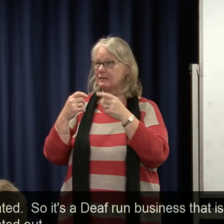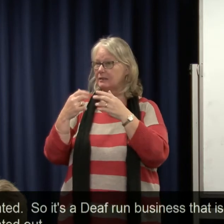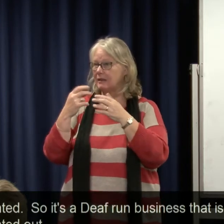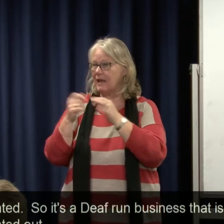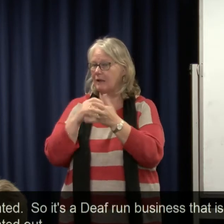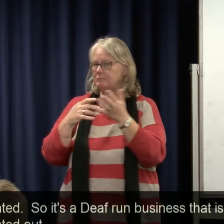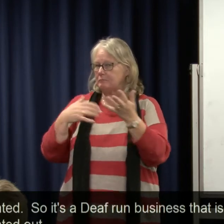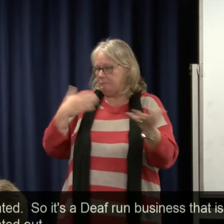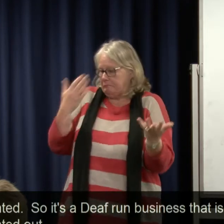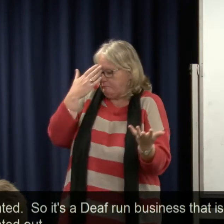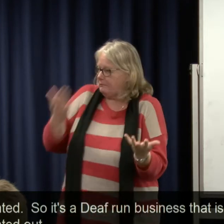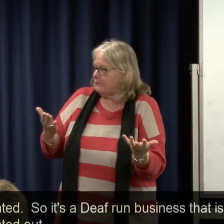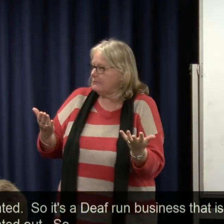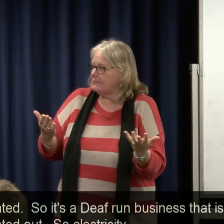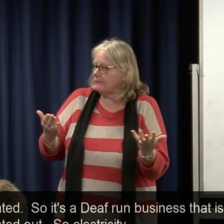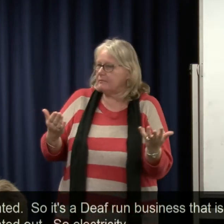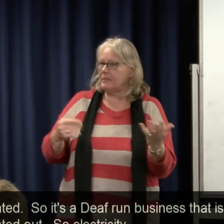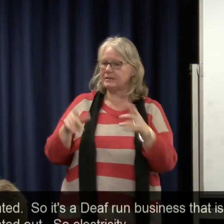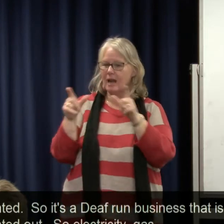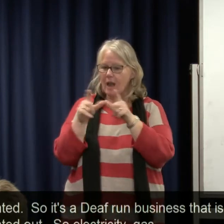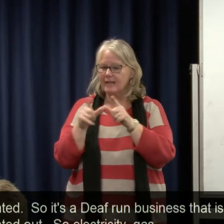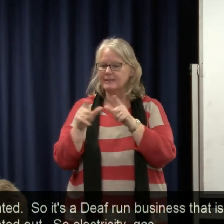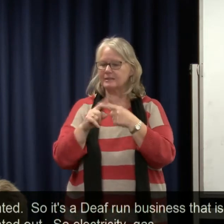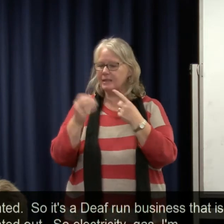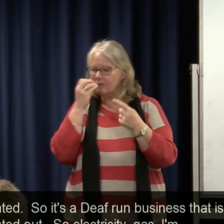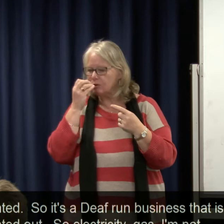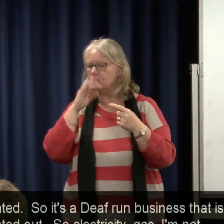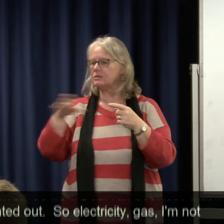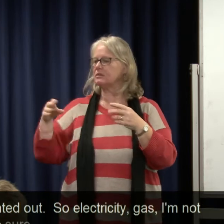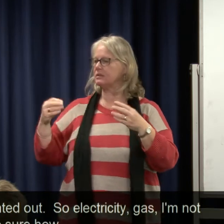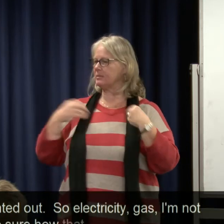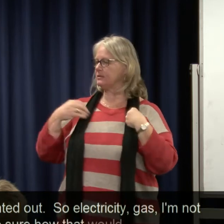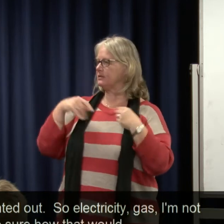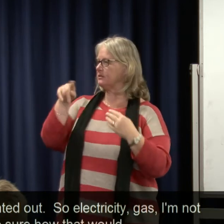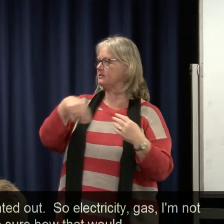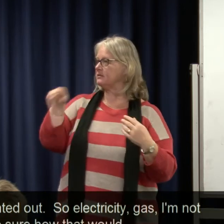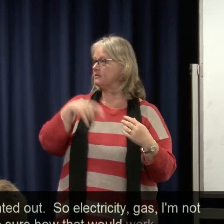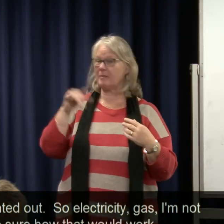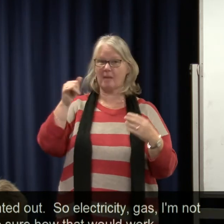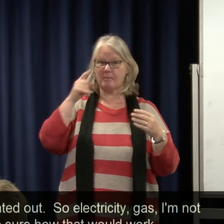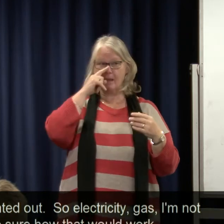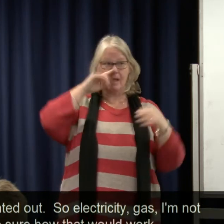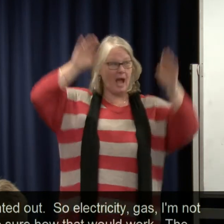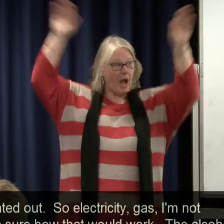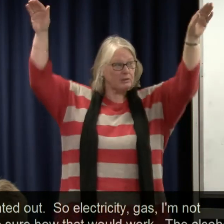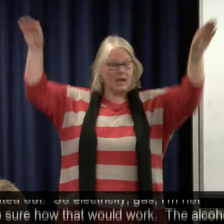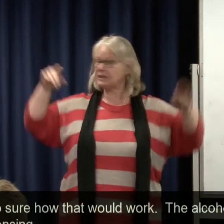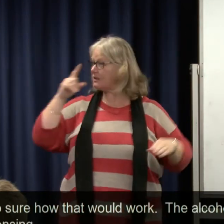So electricity, gas, I'm not too sure how that would work. The alcohol licensing, food... Maybe so that